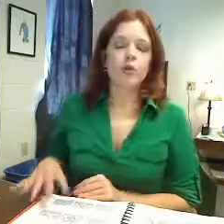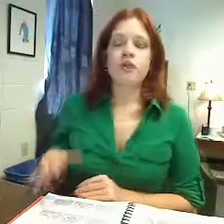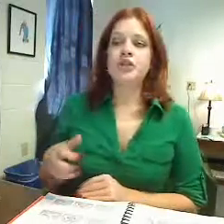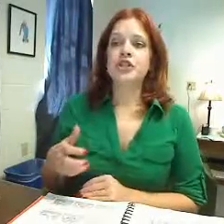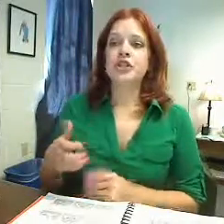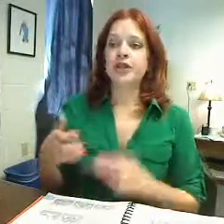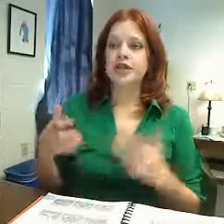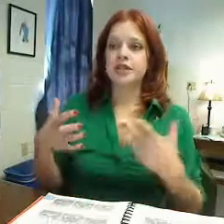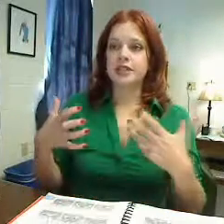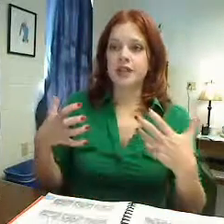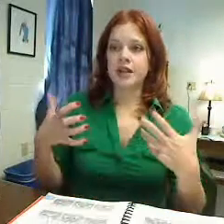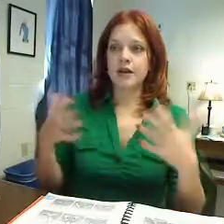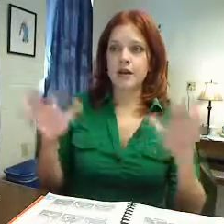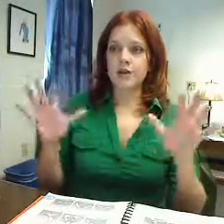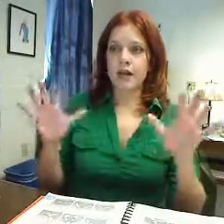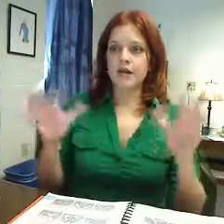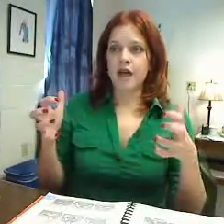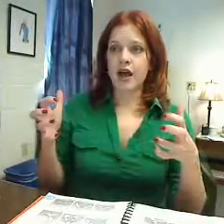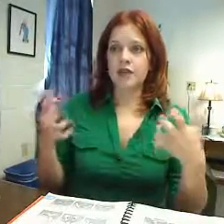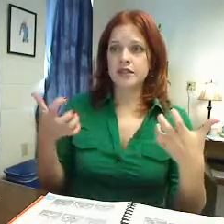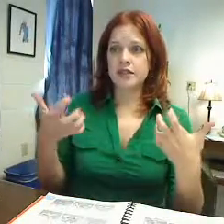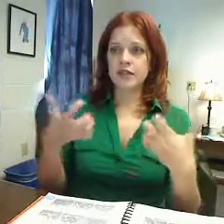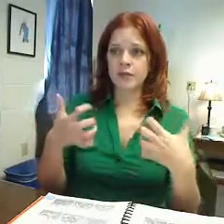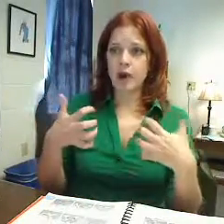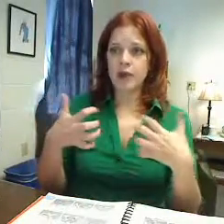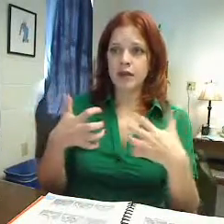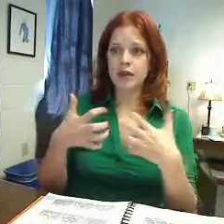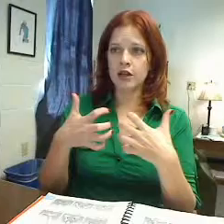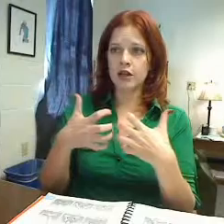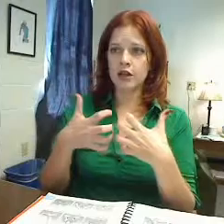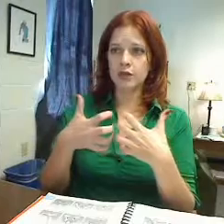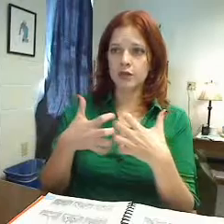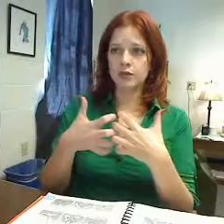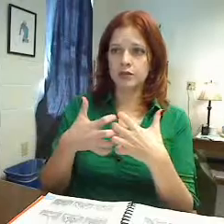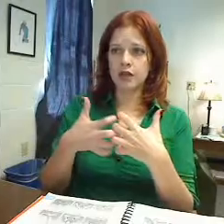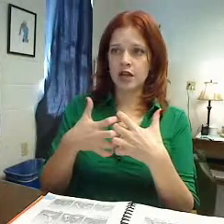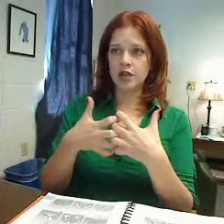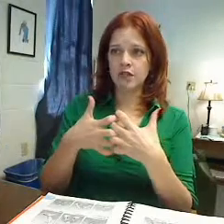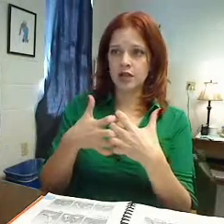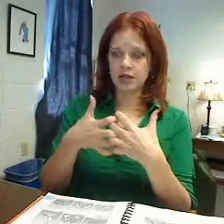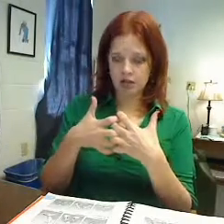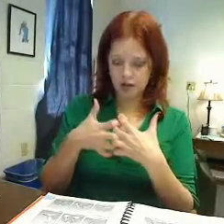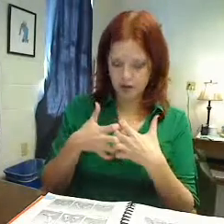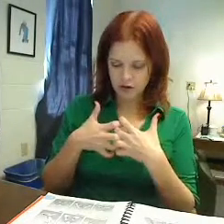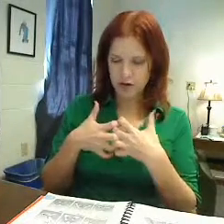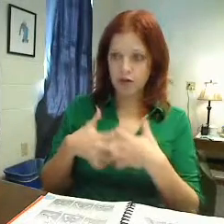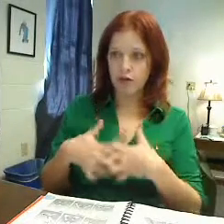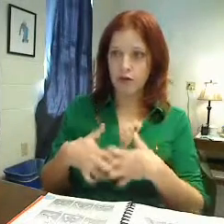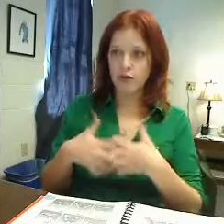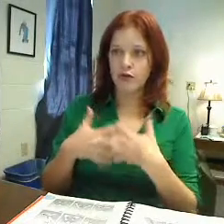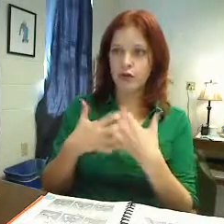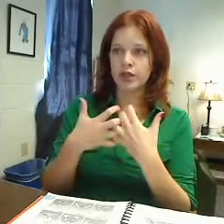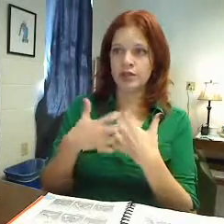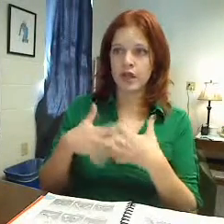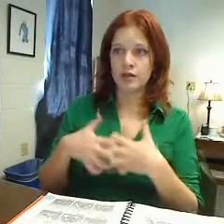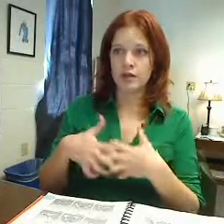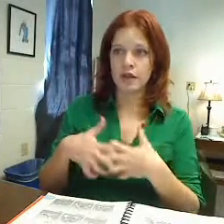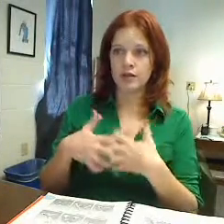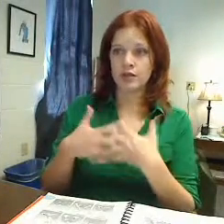Motor, machine, or engine. Take bent fives, palm in, and you're going to slide your fingers together. You're going to move your wrists up and down, so it's